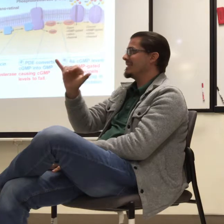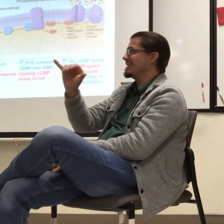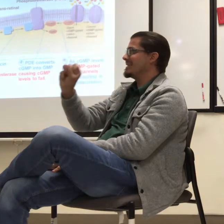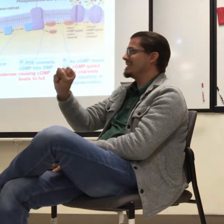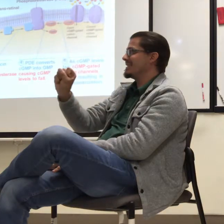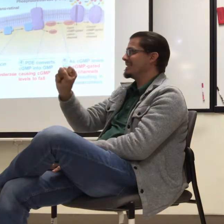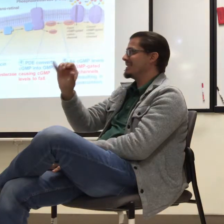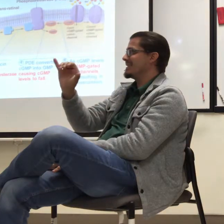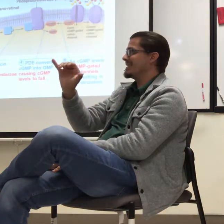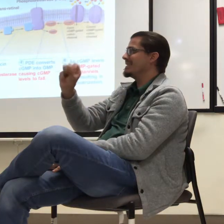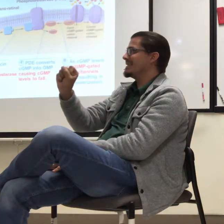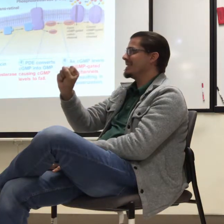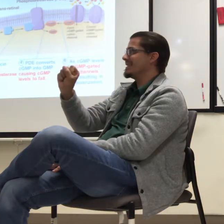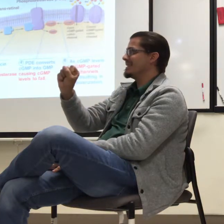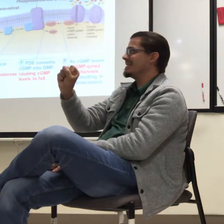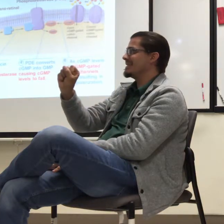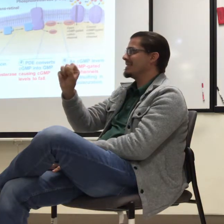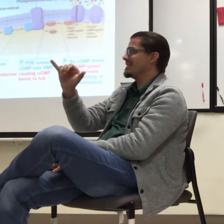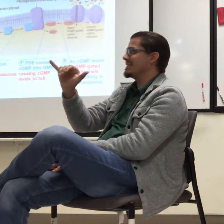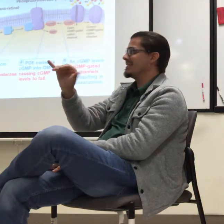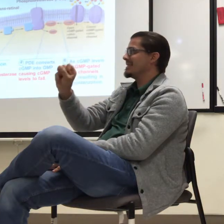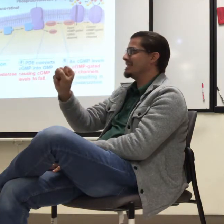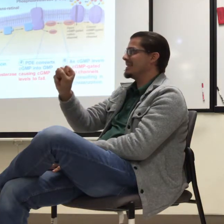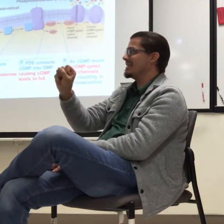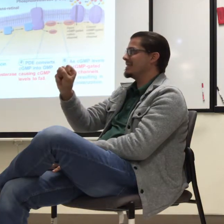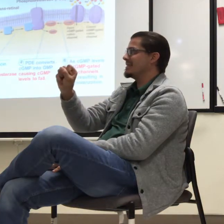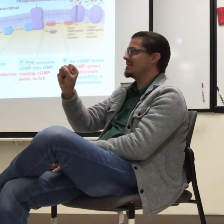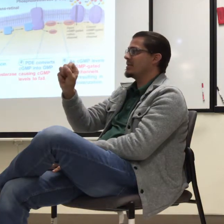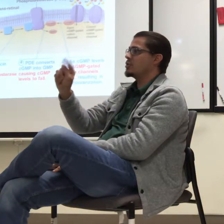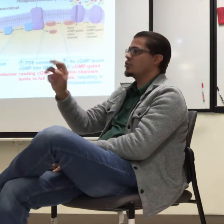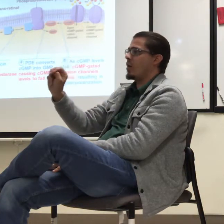when you bind the photons of light, notice it straightens out.